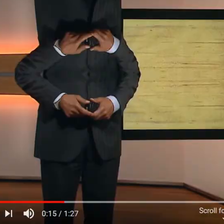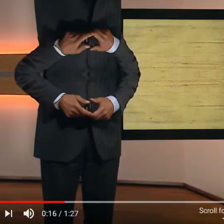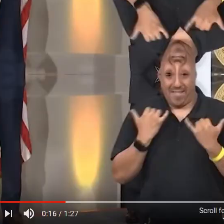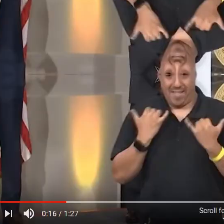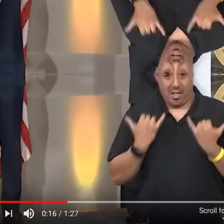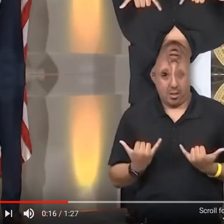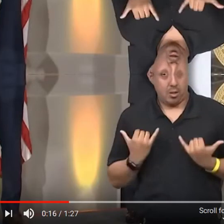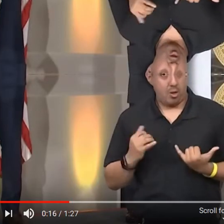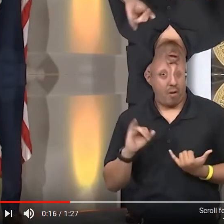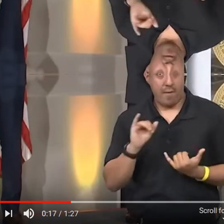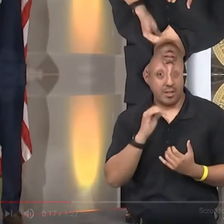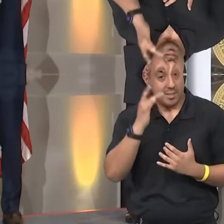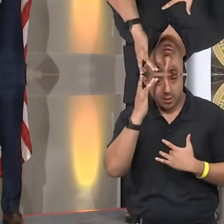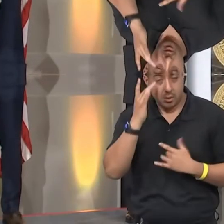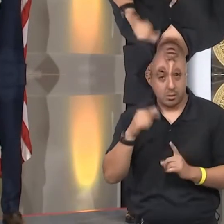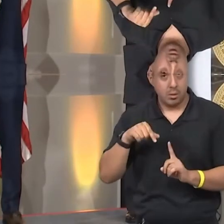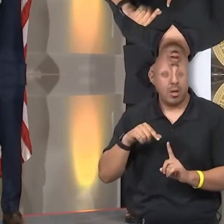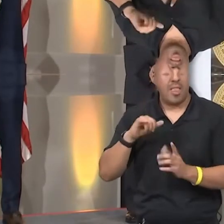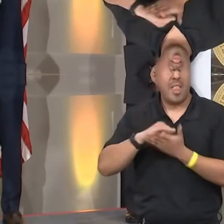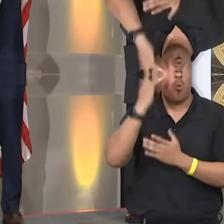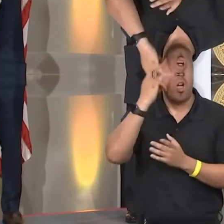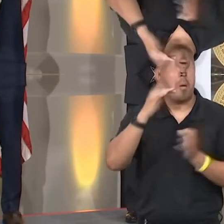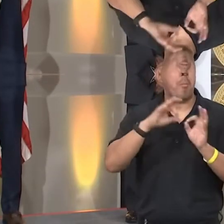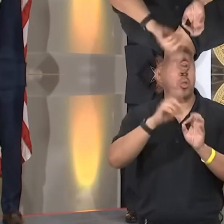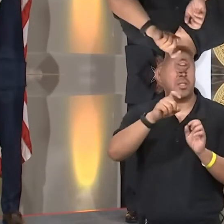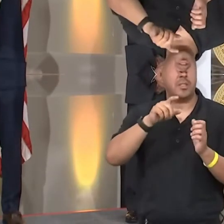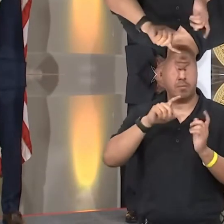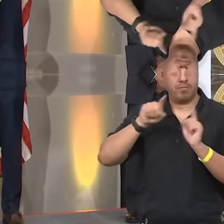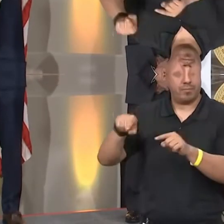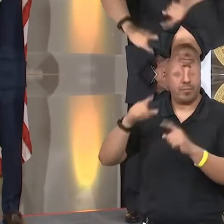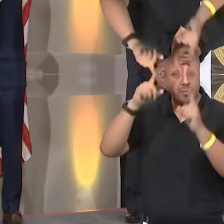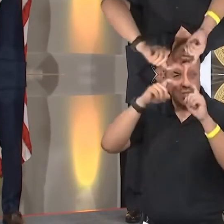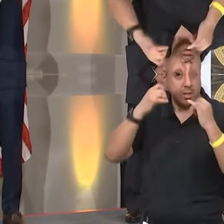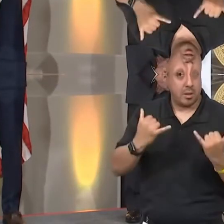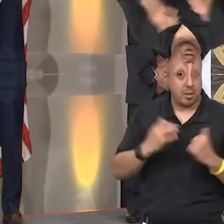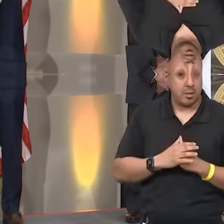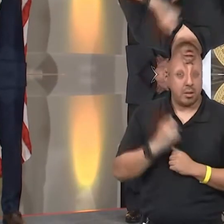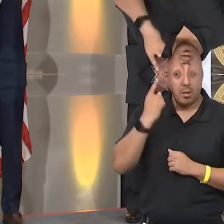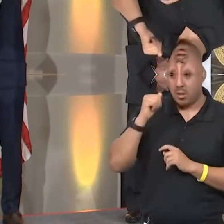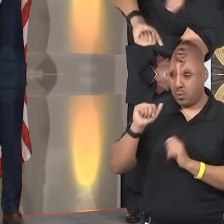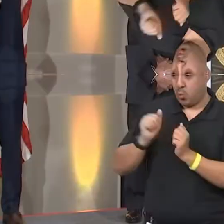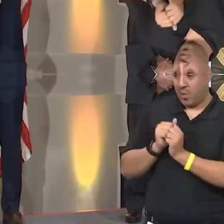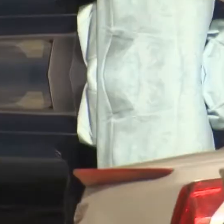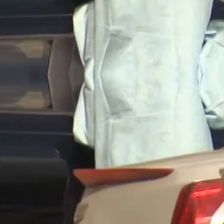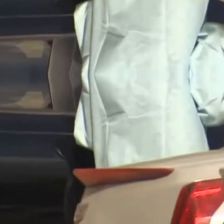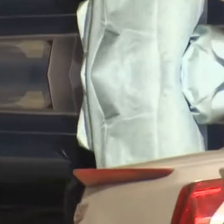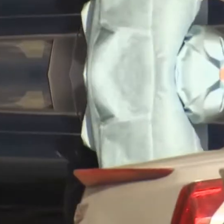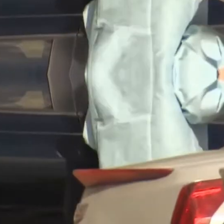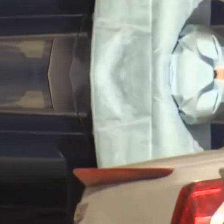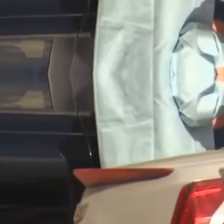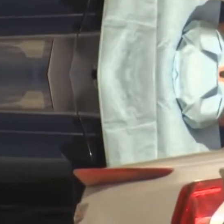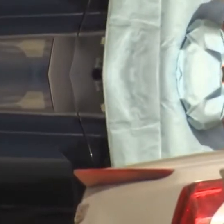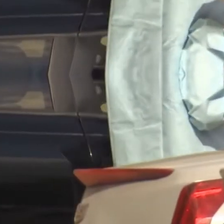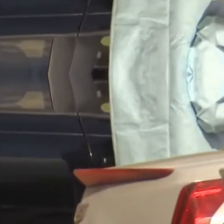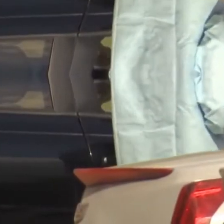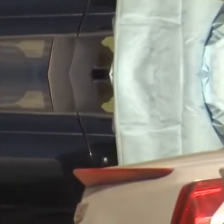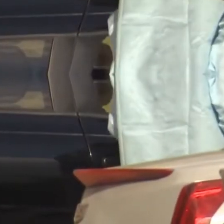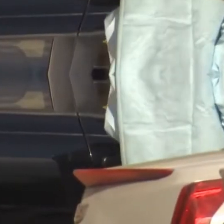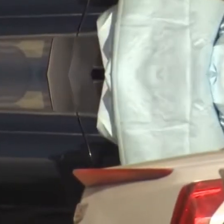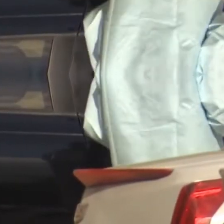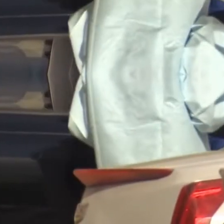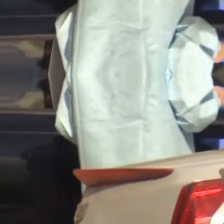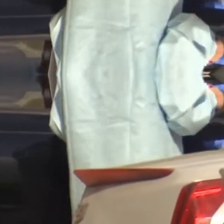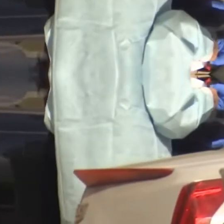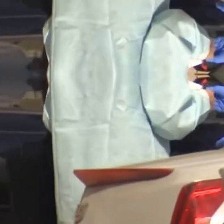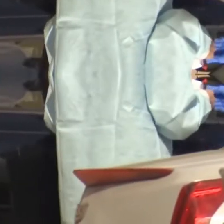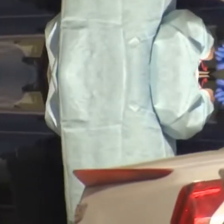works. It is still important to get tested. Today, Houston Mayor Sylvester Turner repeated the plea you've heard for months. Go to one of